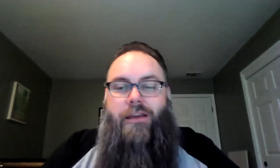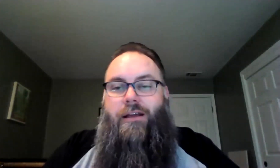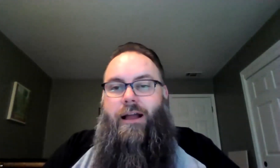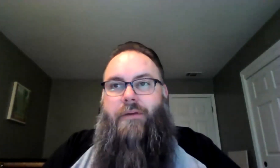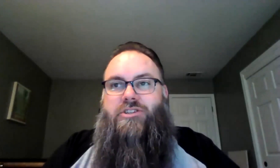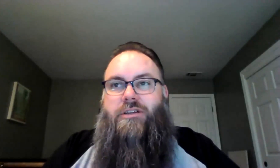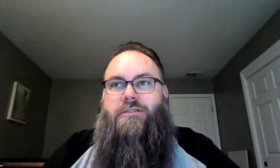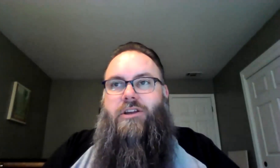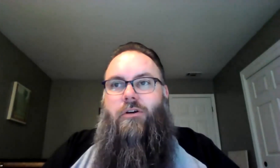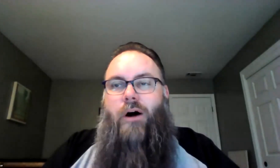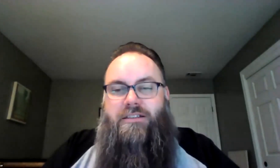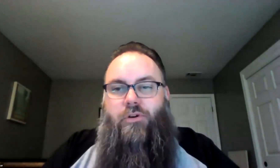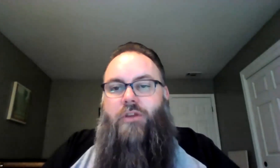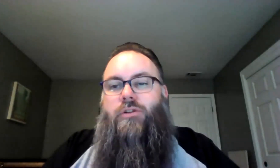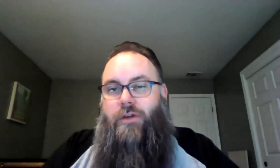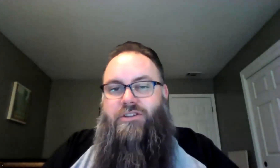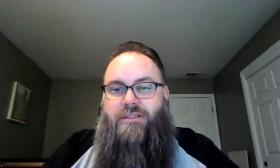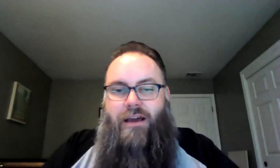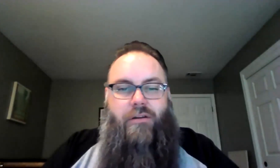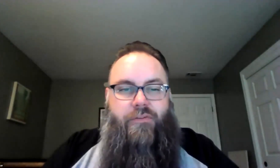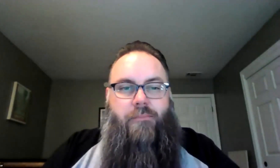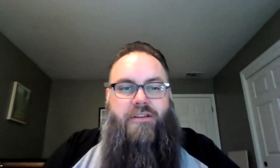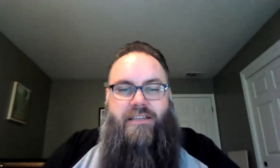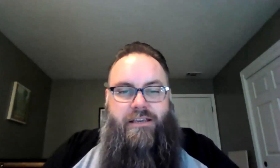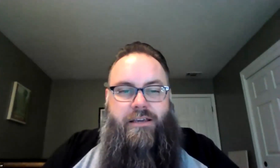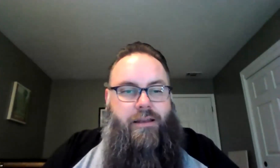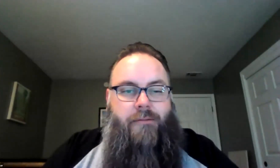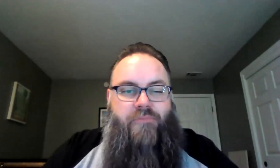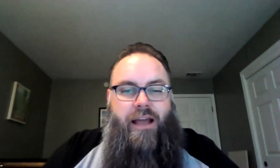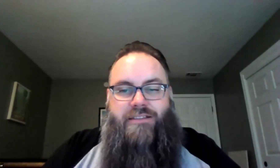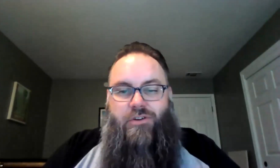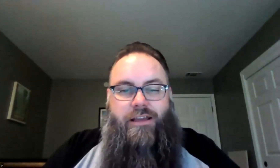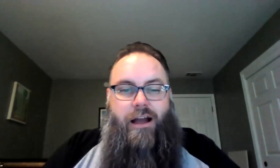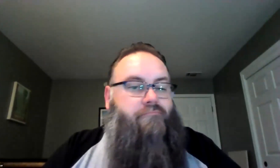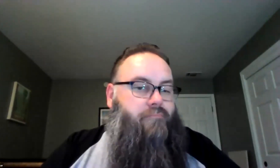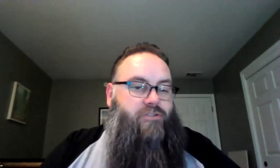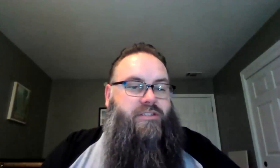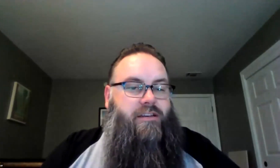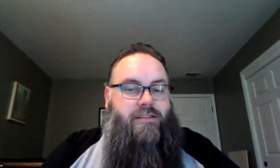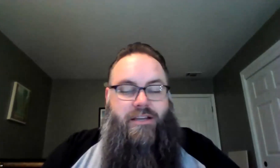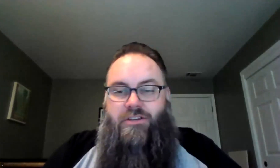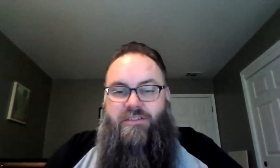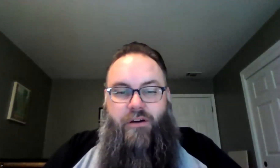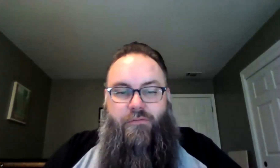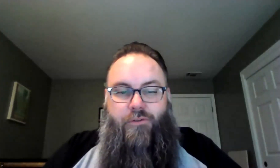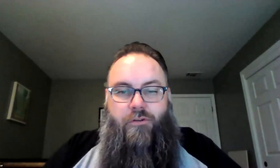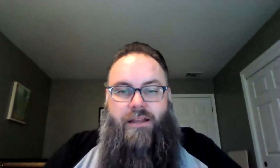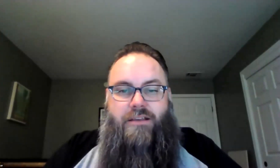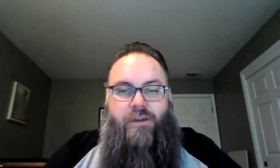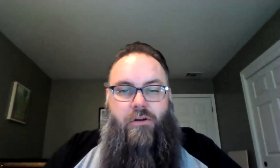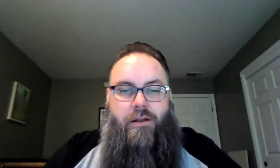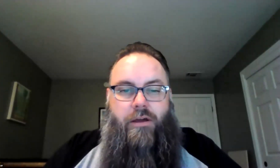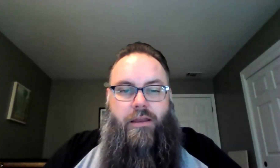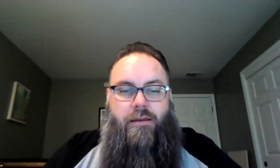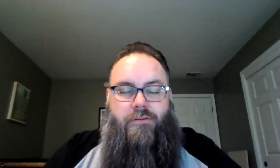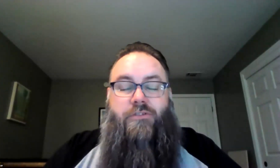afternoon, and mentioned possible other locations down at VMRC, and certainly I'm interested in discussions about further meetings